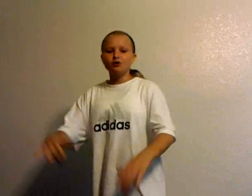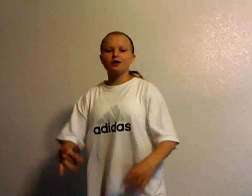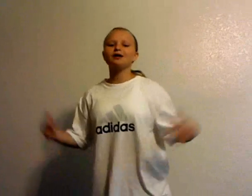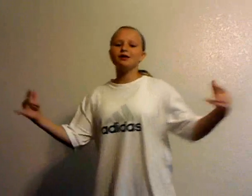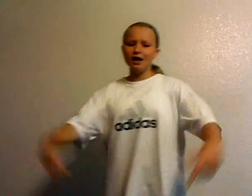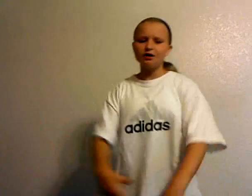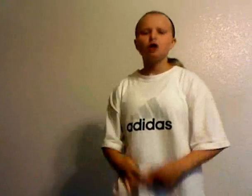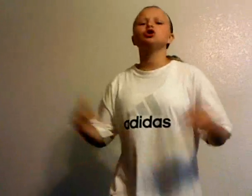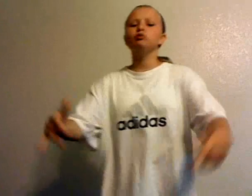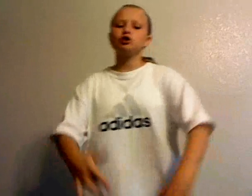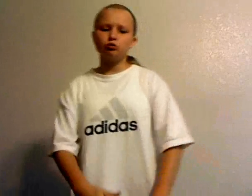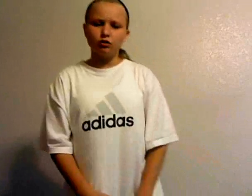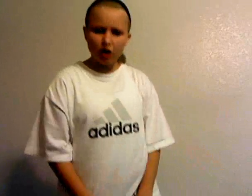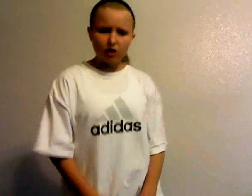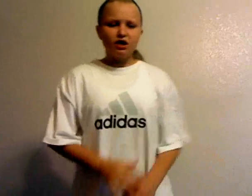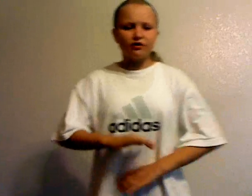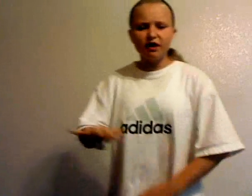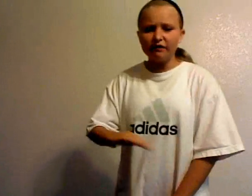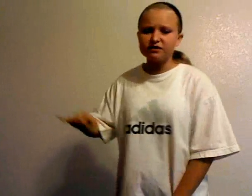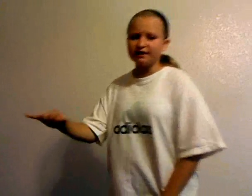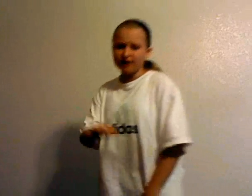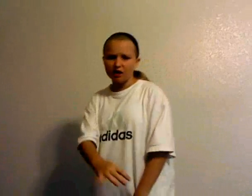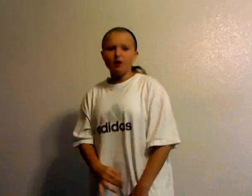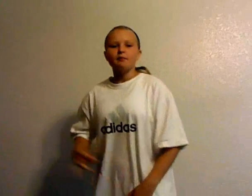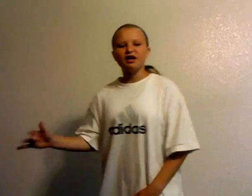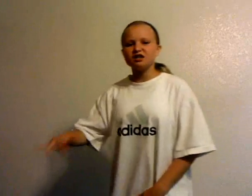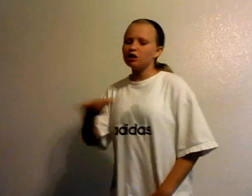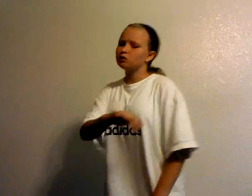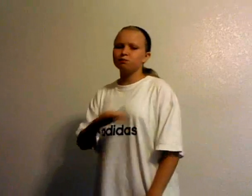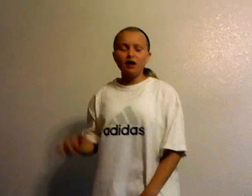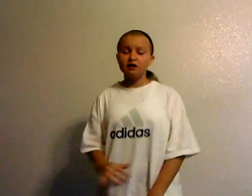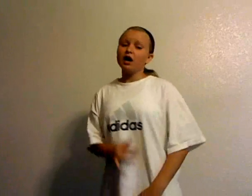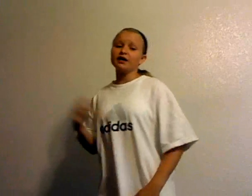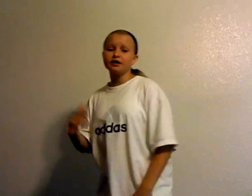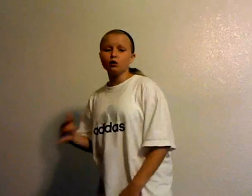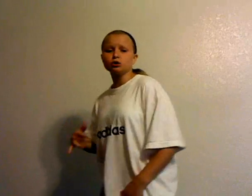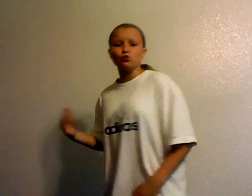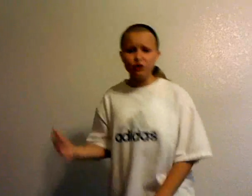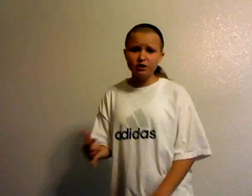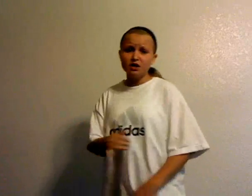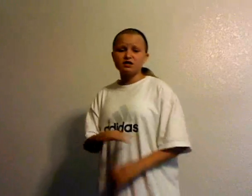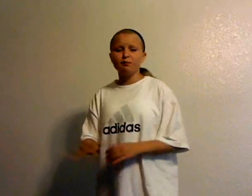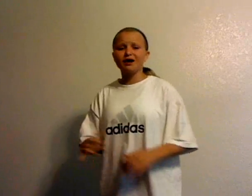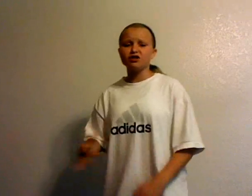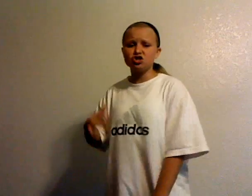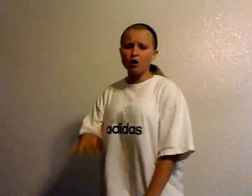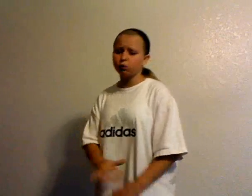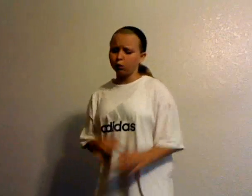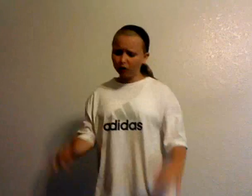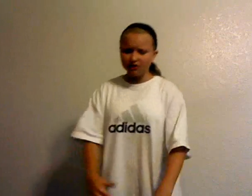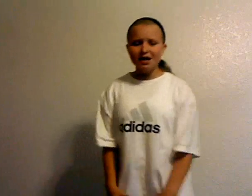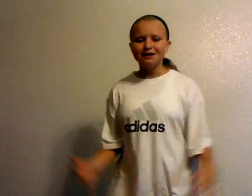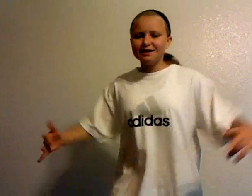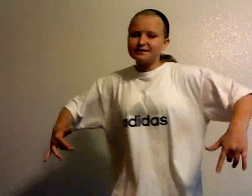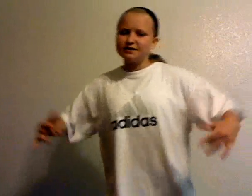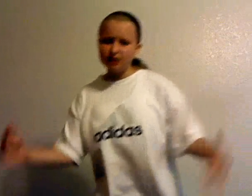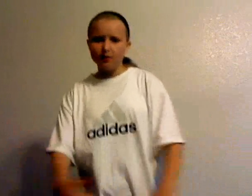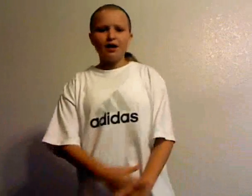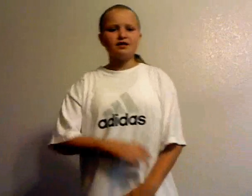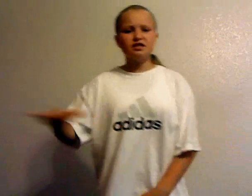If you can not, do what you've got. rap is a game, because of Spain, I hear on TV. The rubber chop, wing, that's the. I